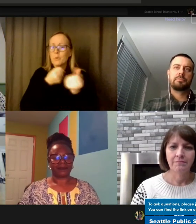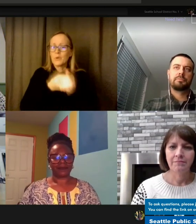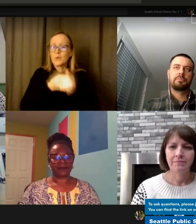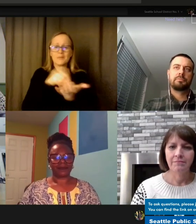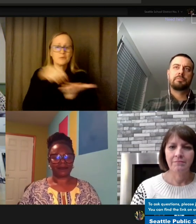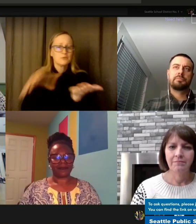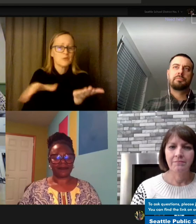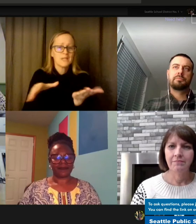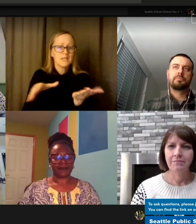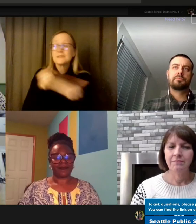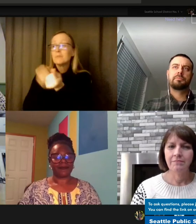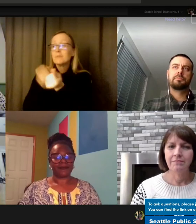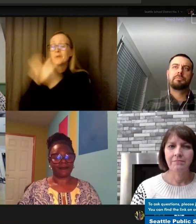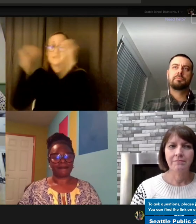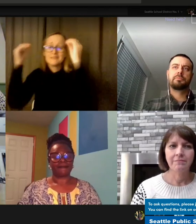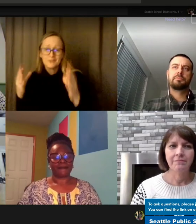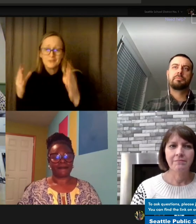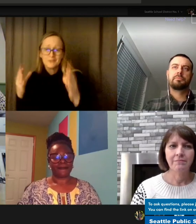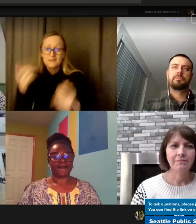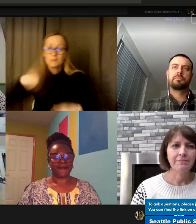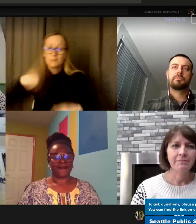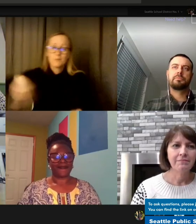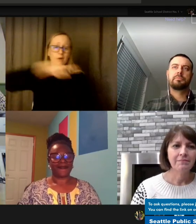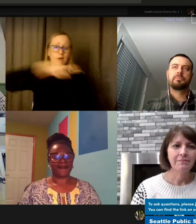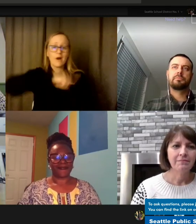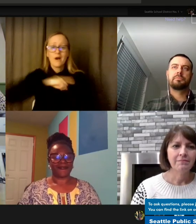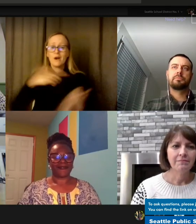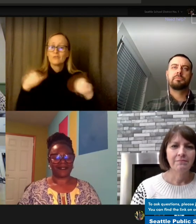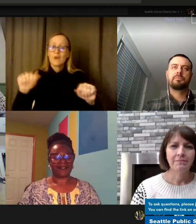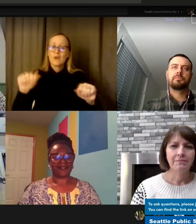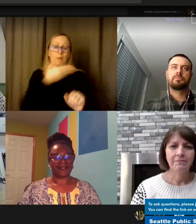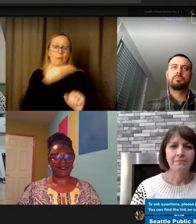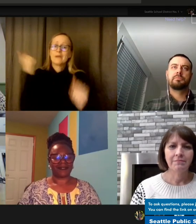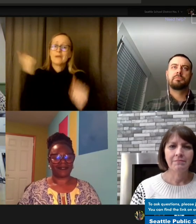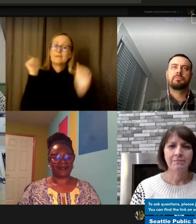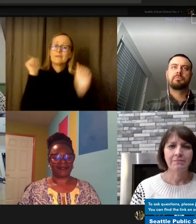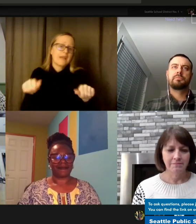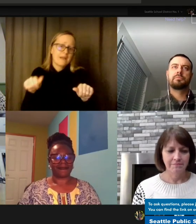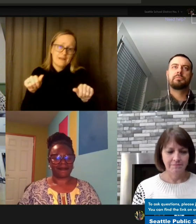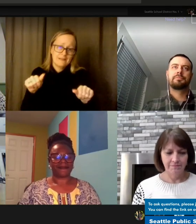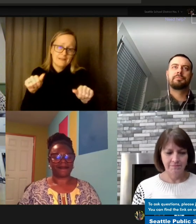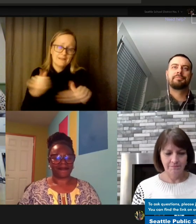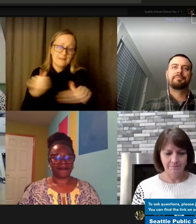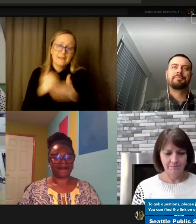they're doing the very best they can to help students make progress.